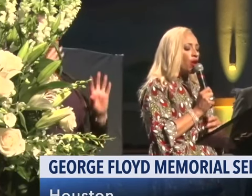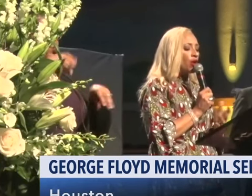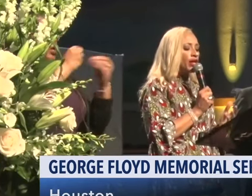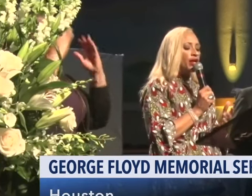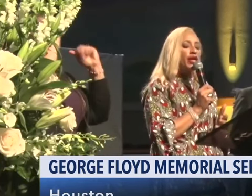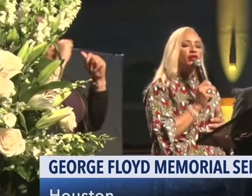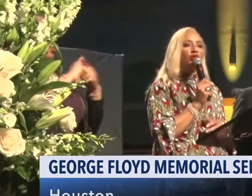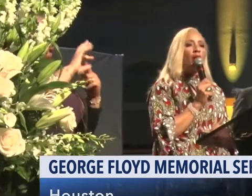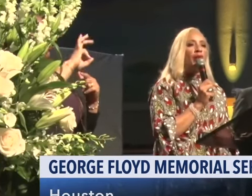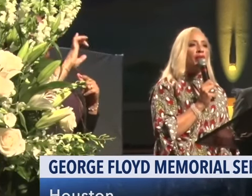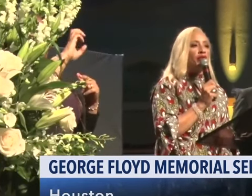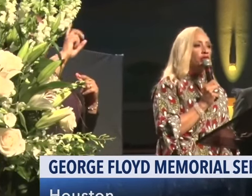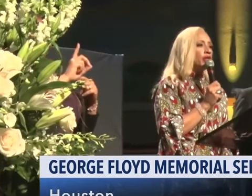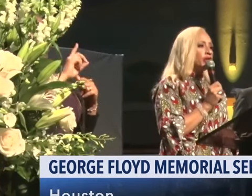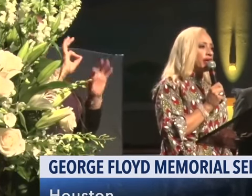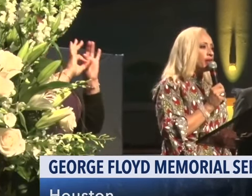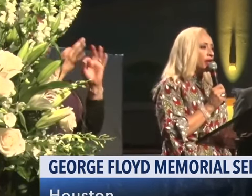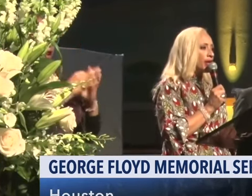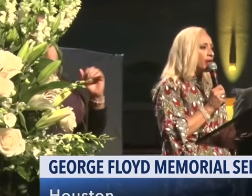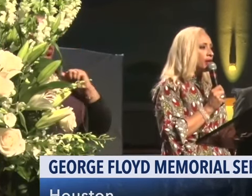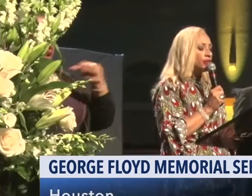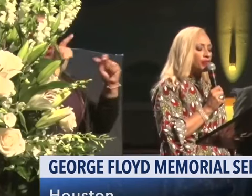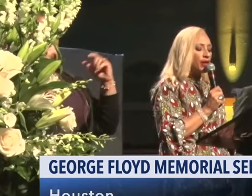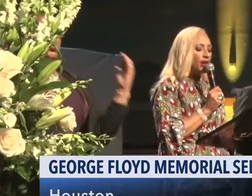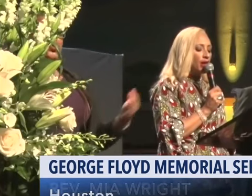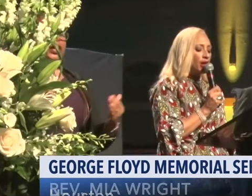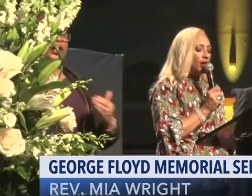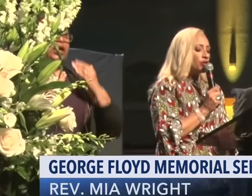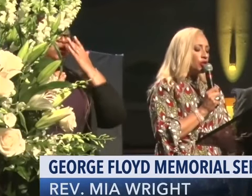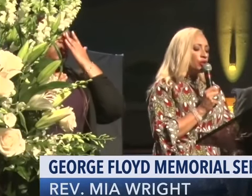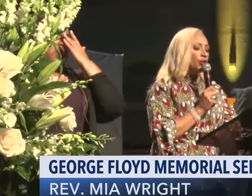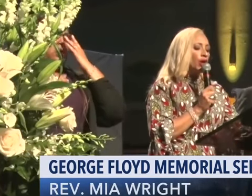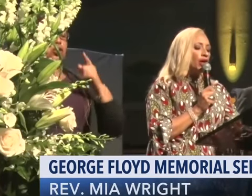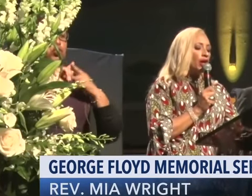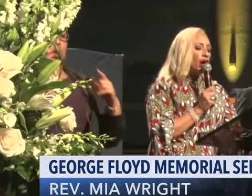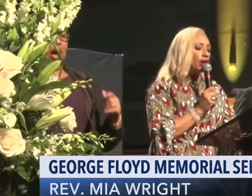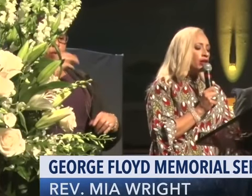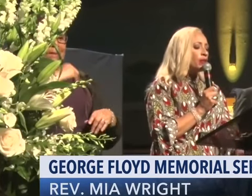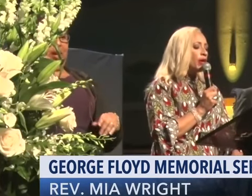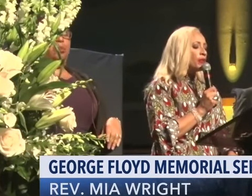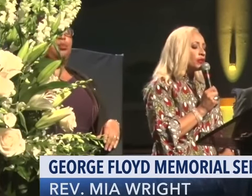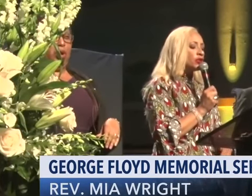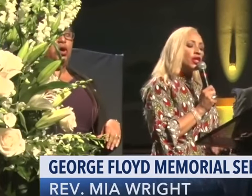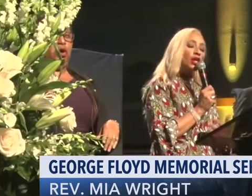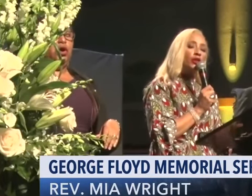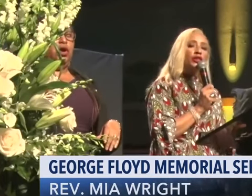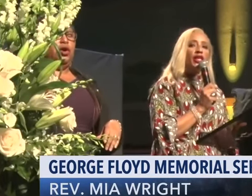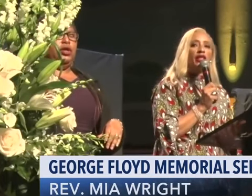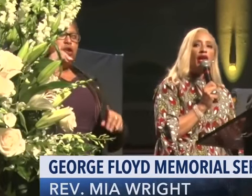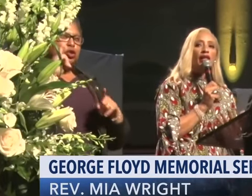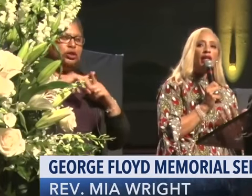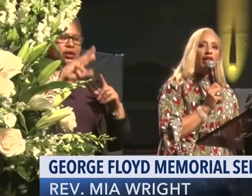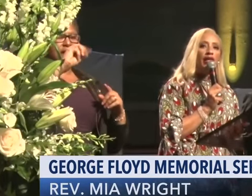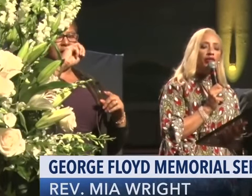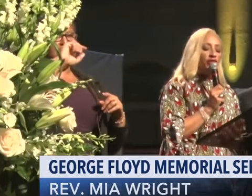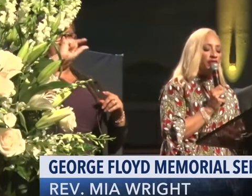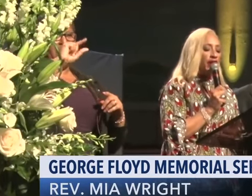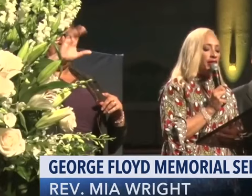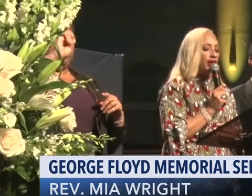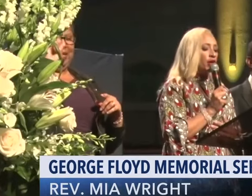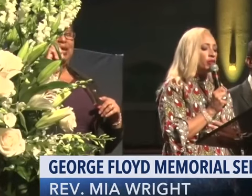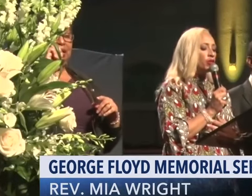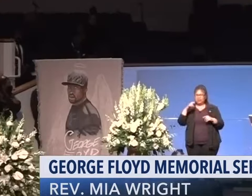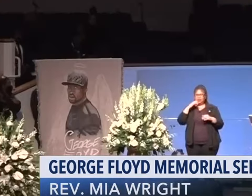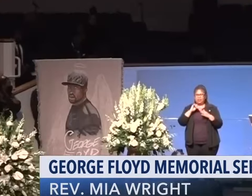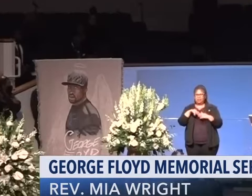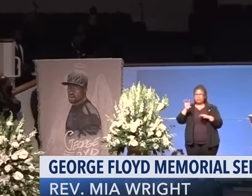and to all that are here, to our members, Sharita Tate McGee, to all of the people, to the clergy and and the leaders of faith